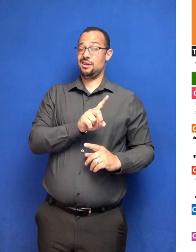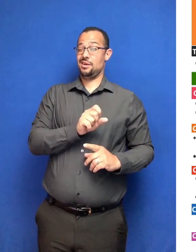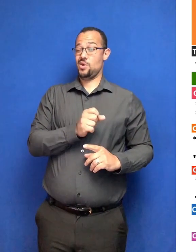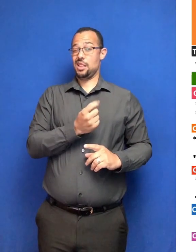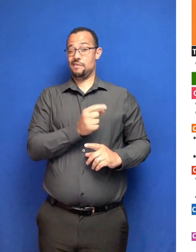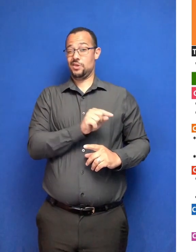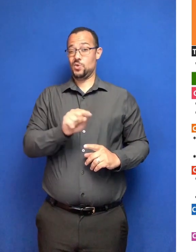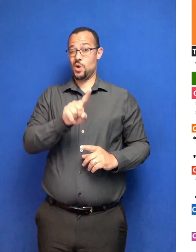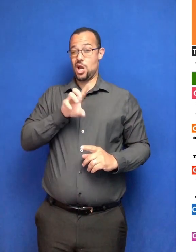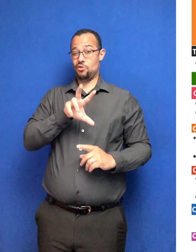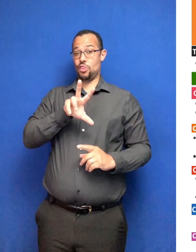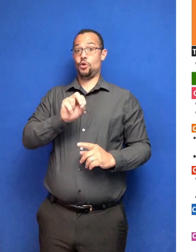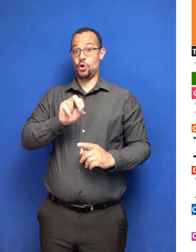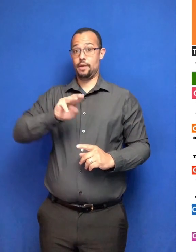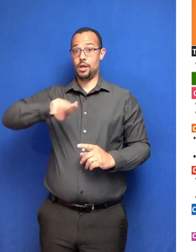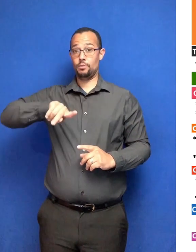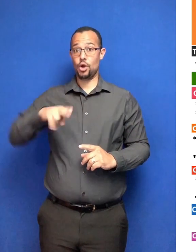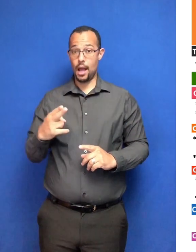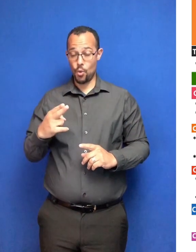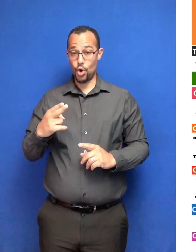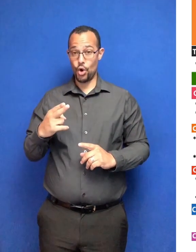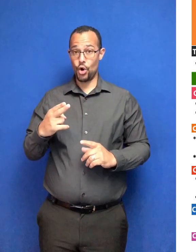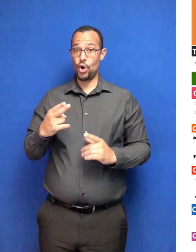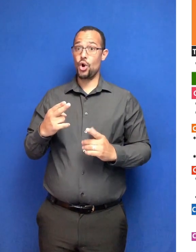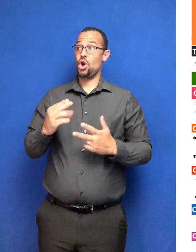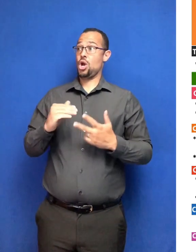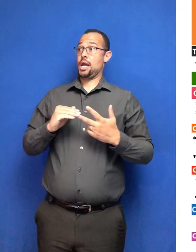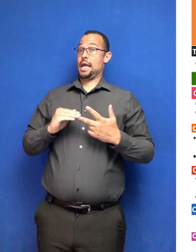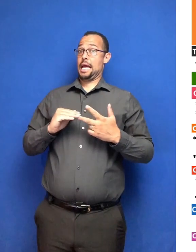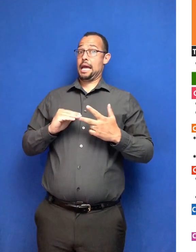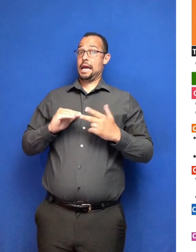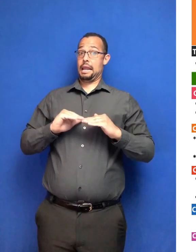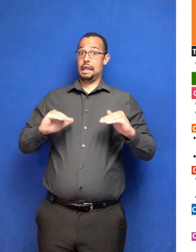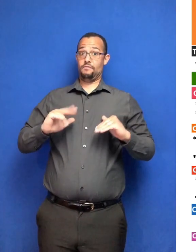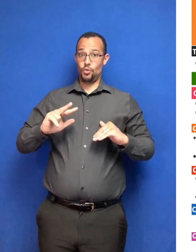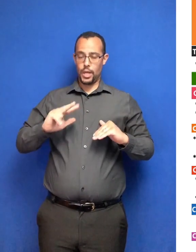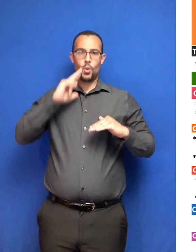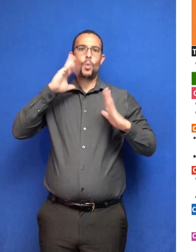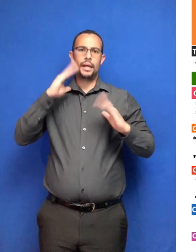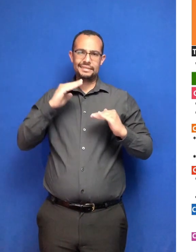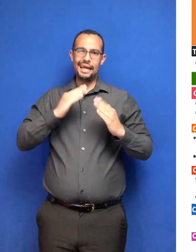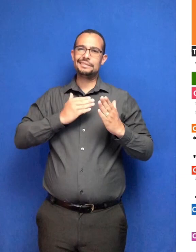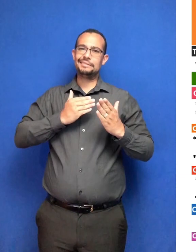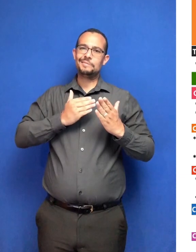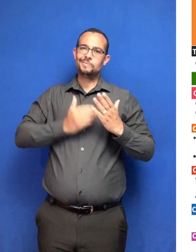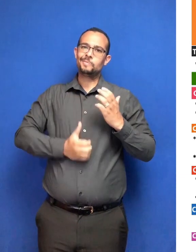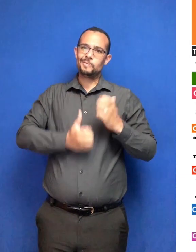At this level, it would be expected that nearly all mobile homes are destroyed.